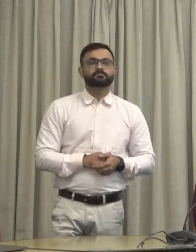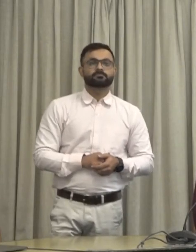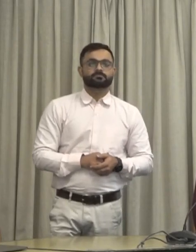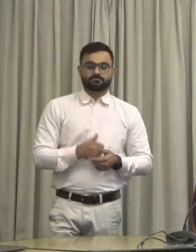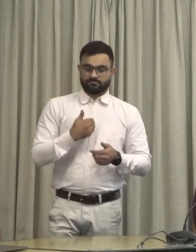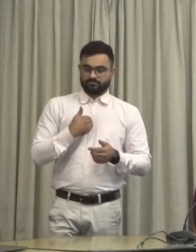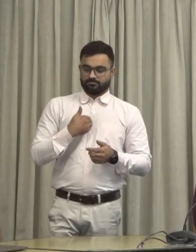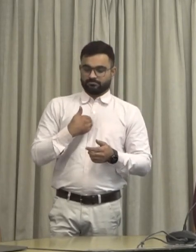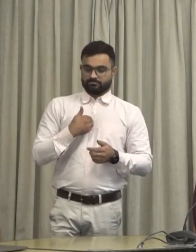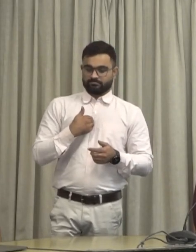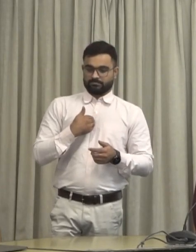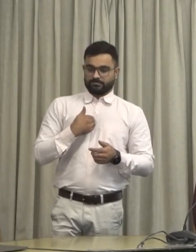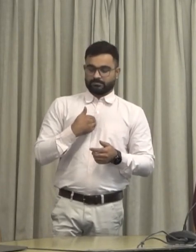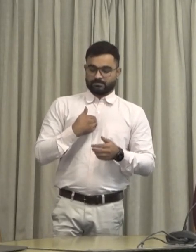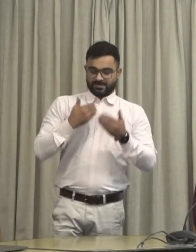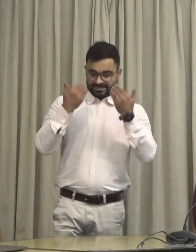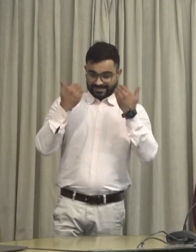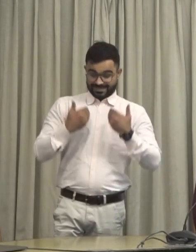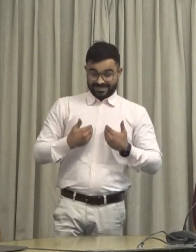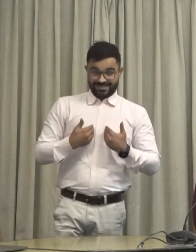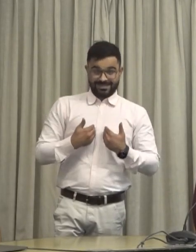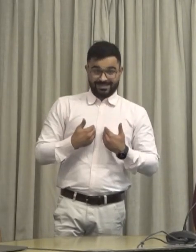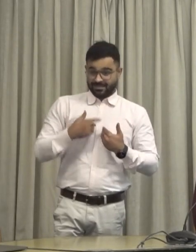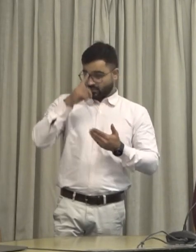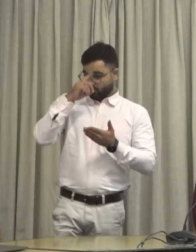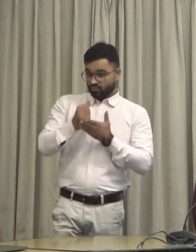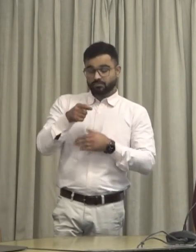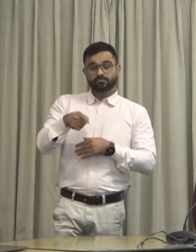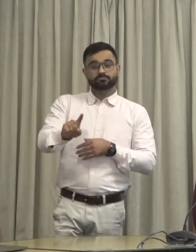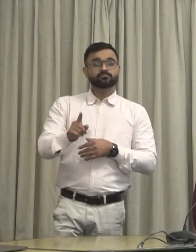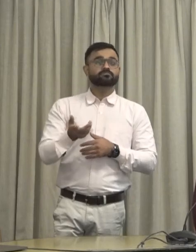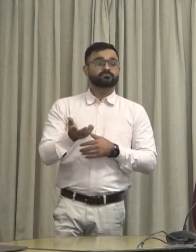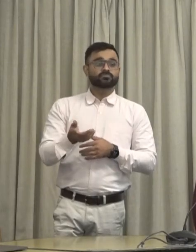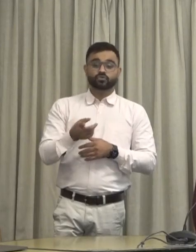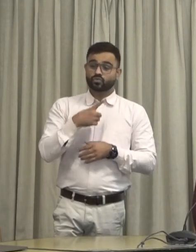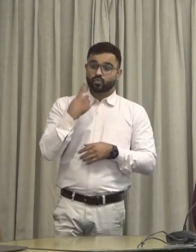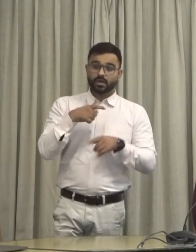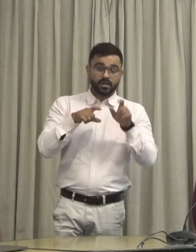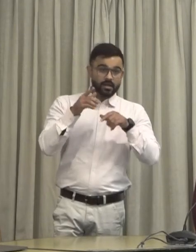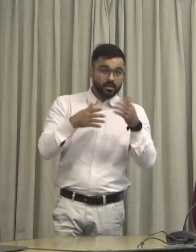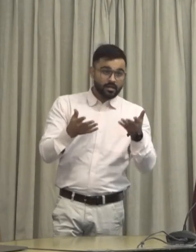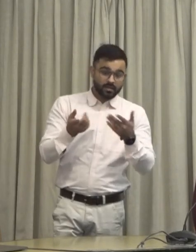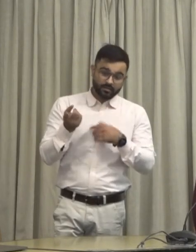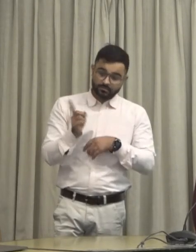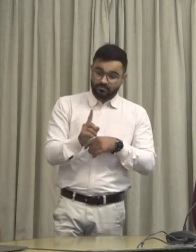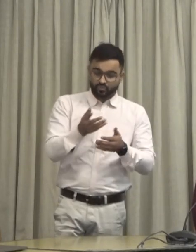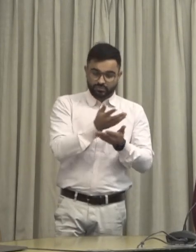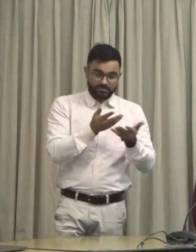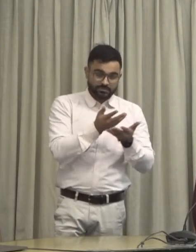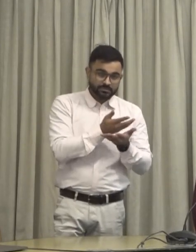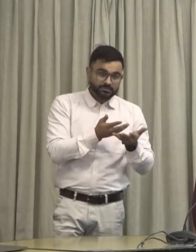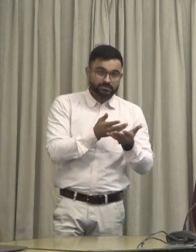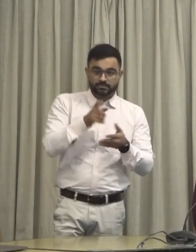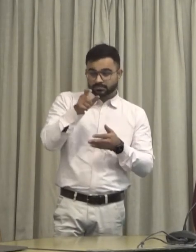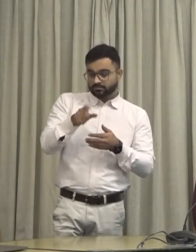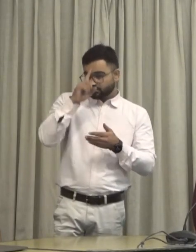We can't take that call. I mean, the physician, it's not for the physician to take that call, though it can come in the discussion. The physician